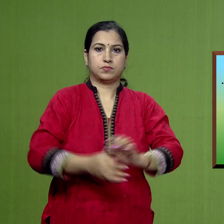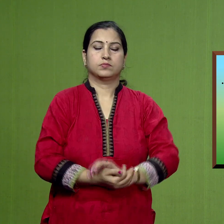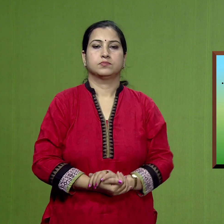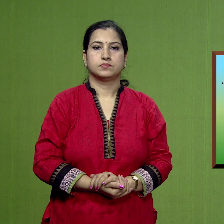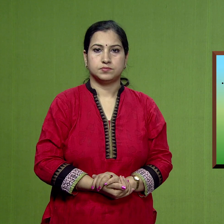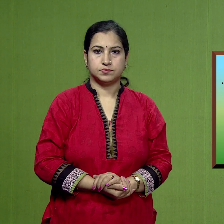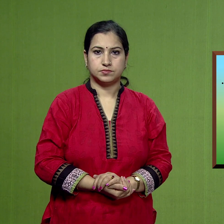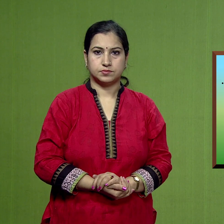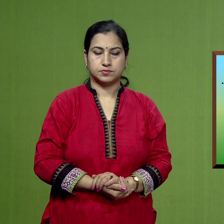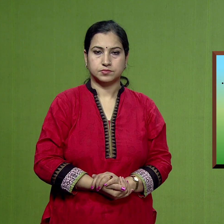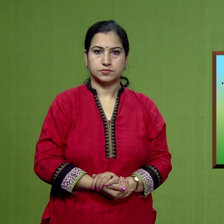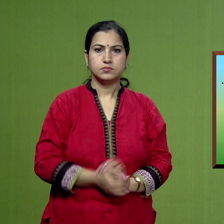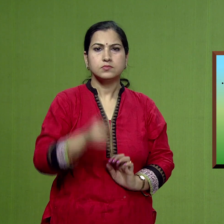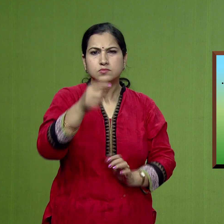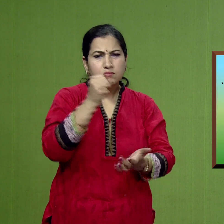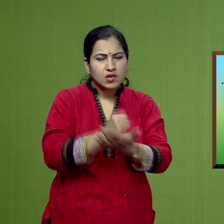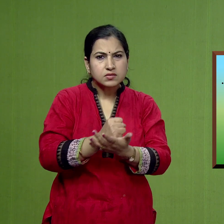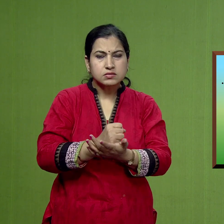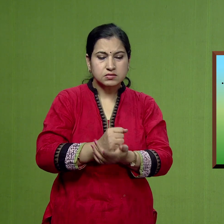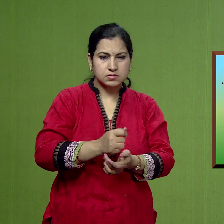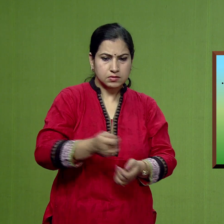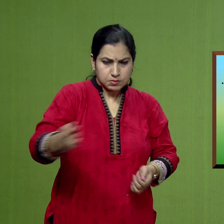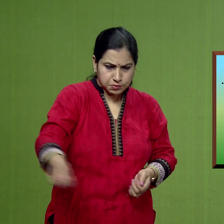You must not burn the garbage.